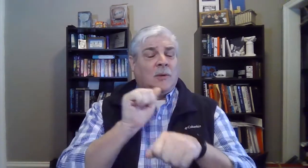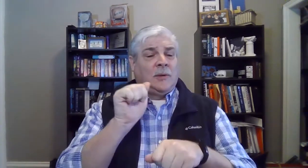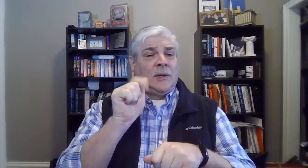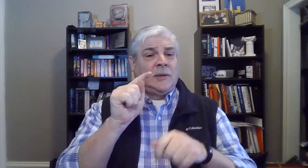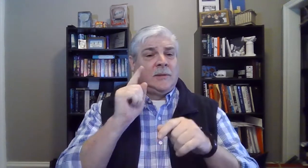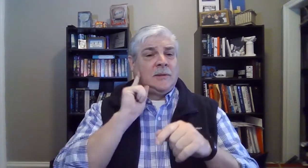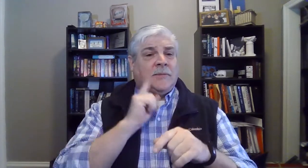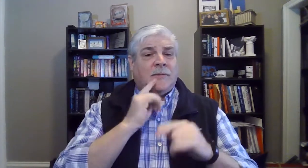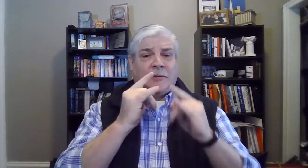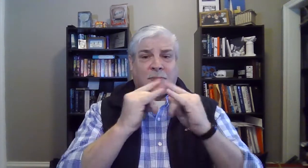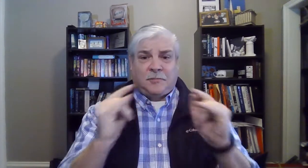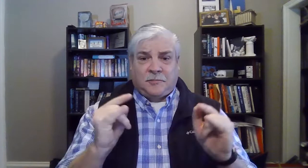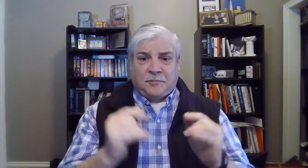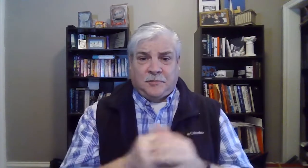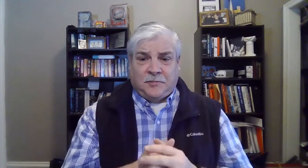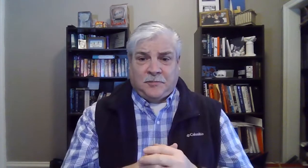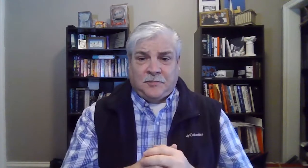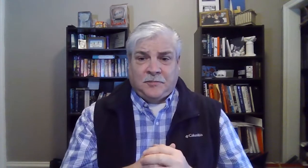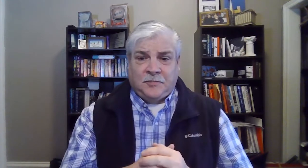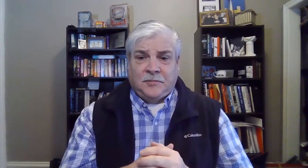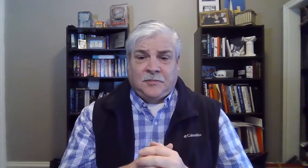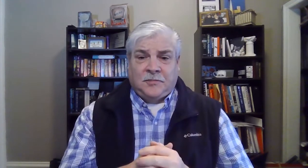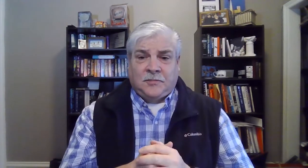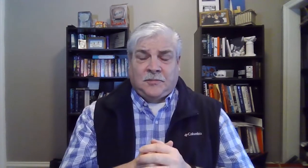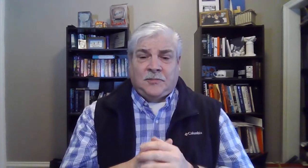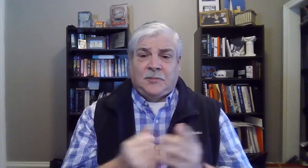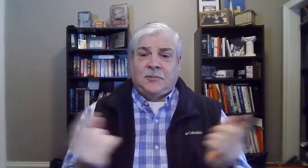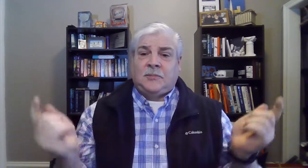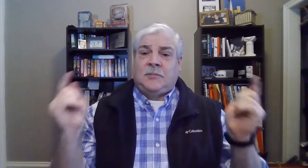workers at the deaf camp.